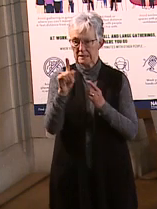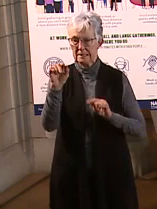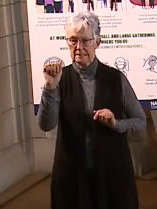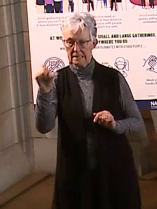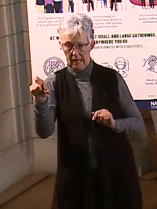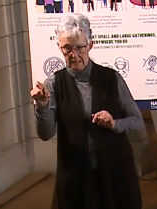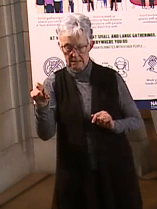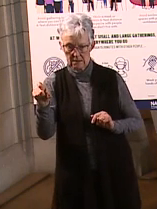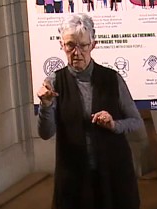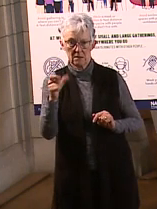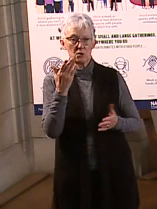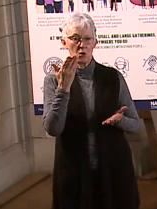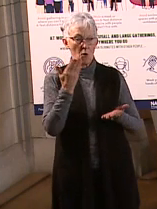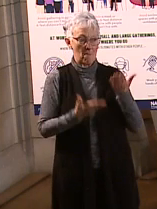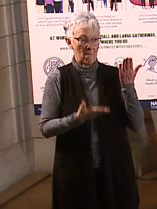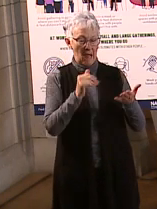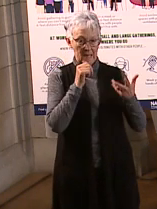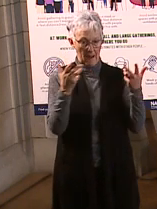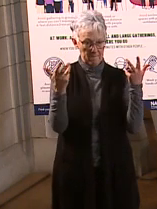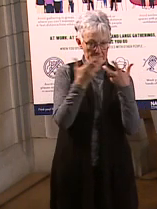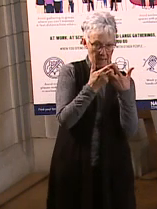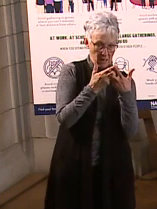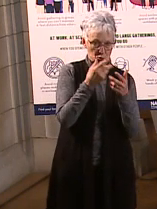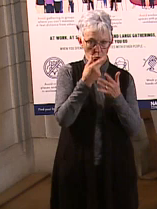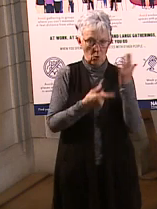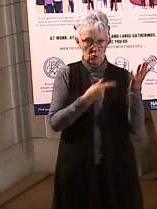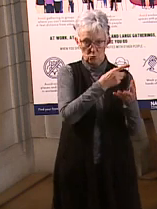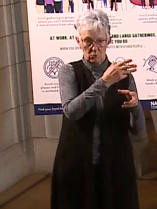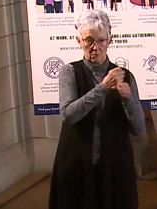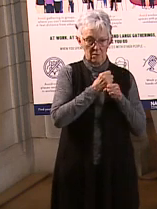match up with the tax statement that you receive from your county treasurer.